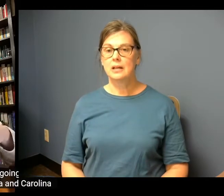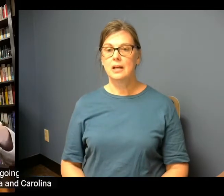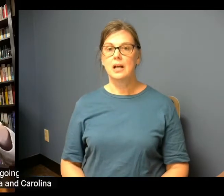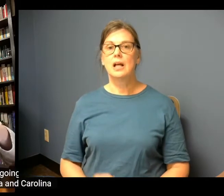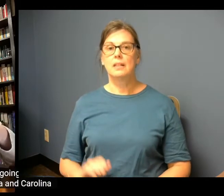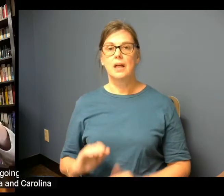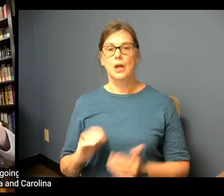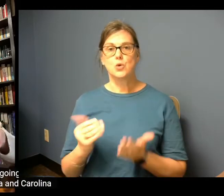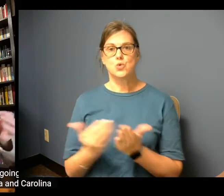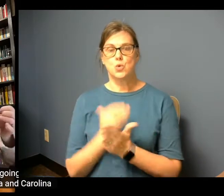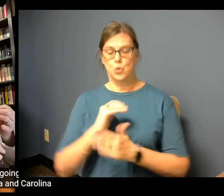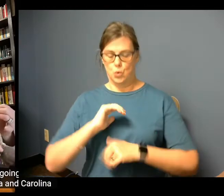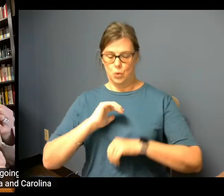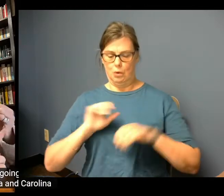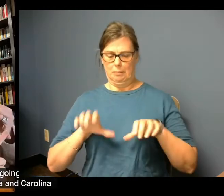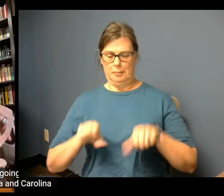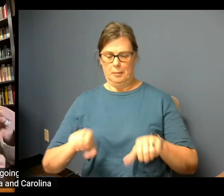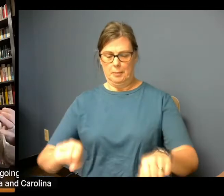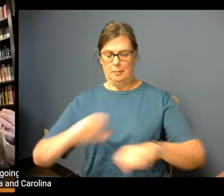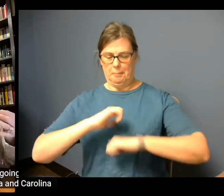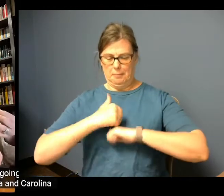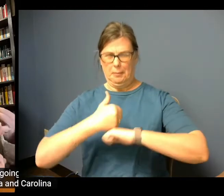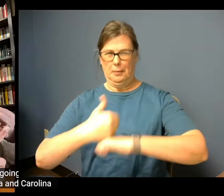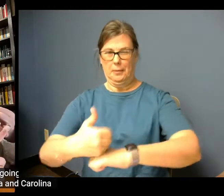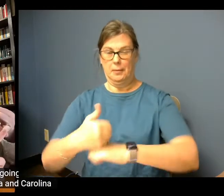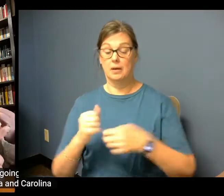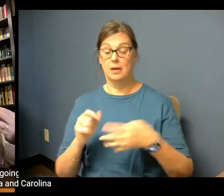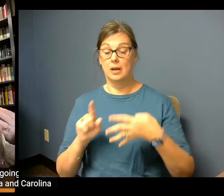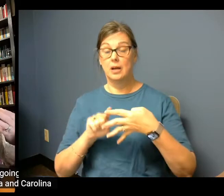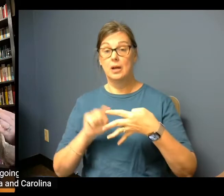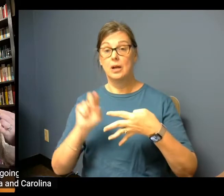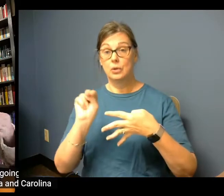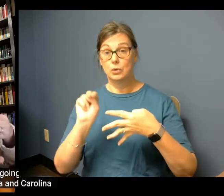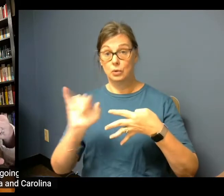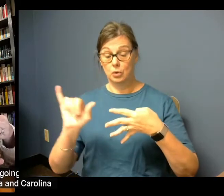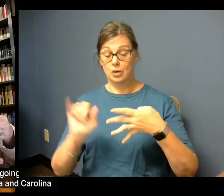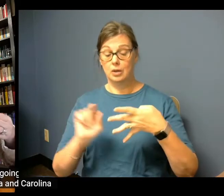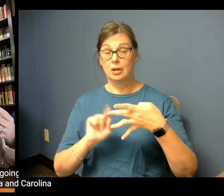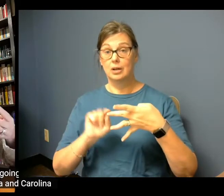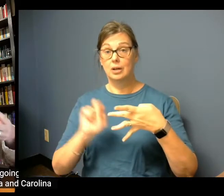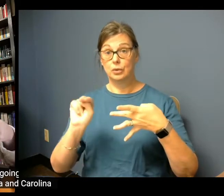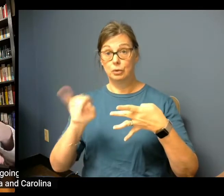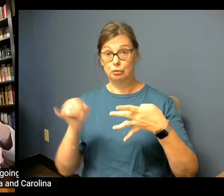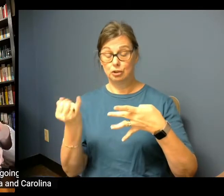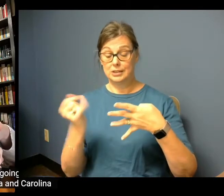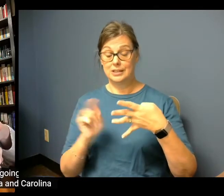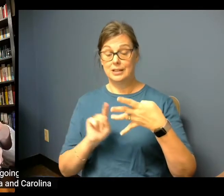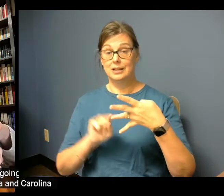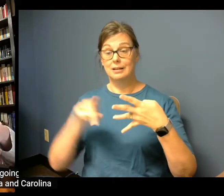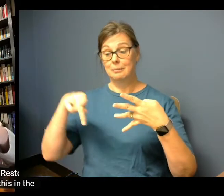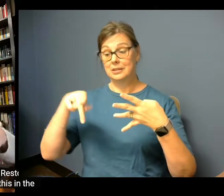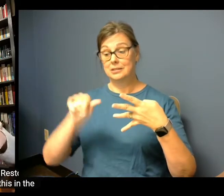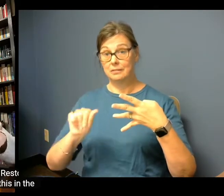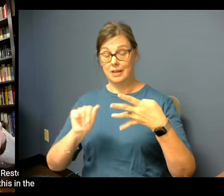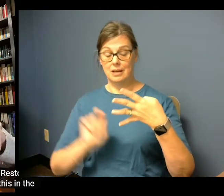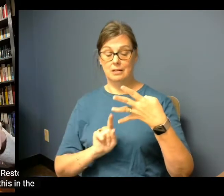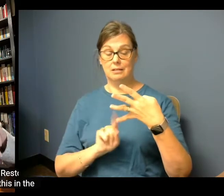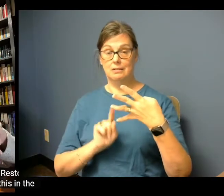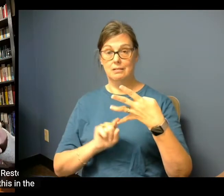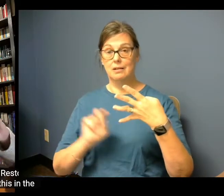the restoration colonies. And this is going to be New York, New Jersey, Pennsylvania, and North Carolina.